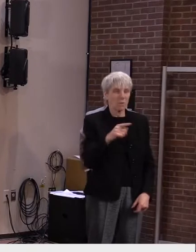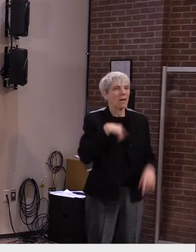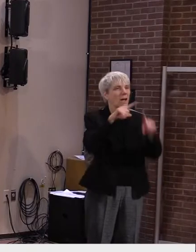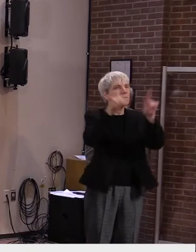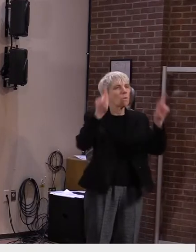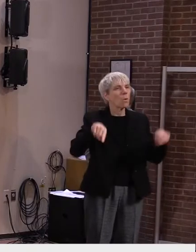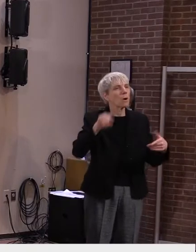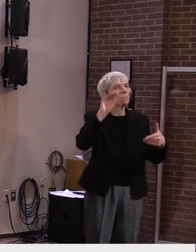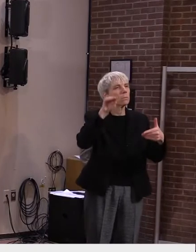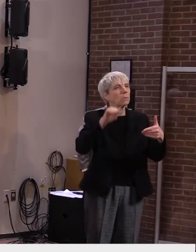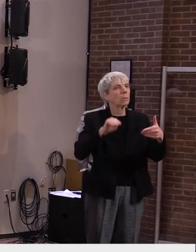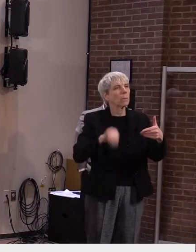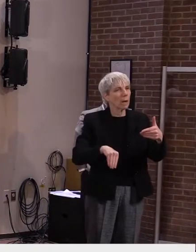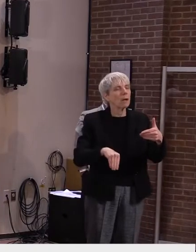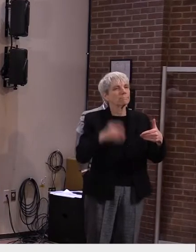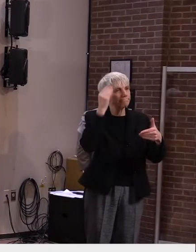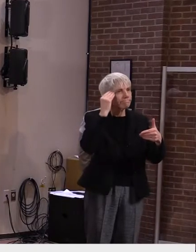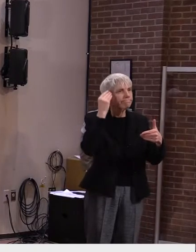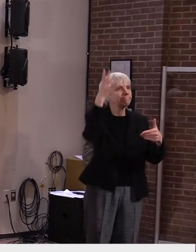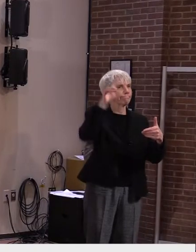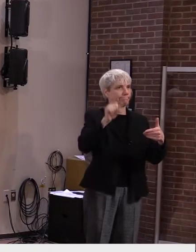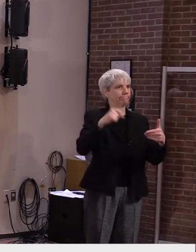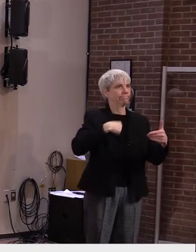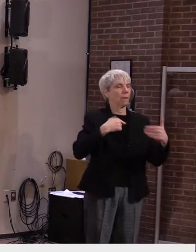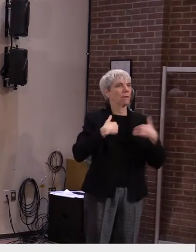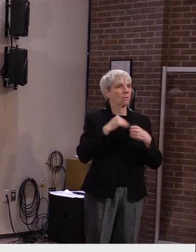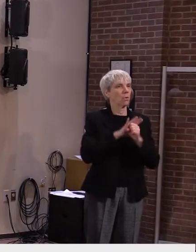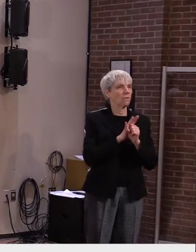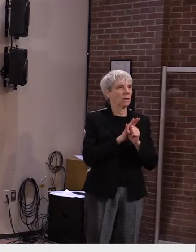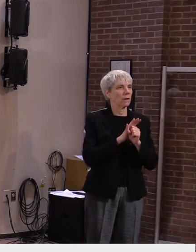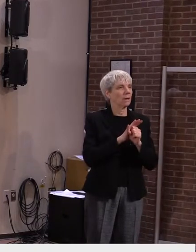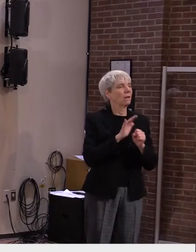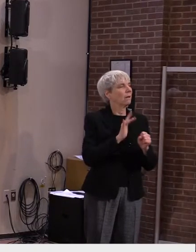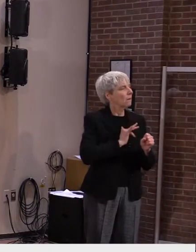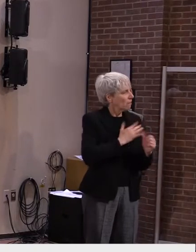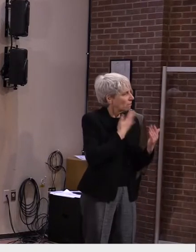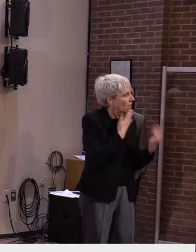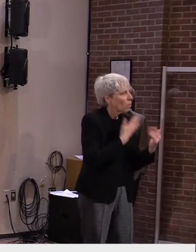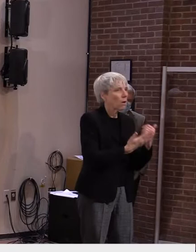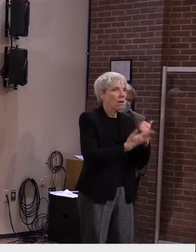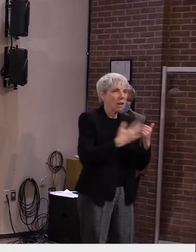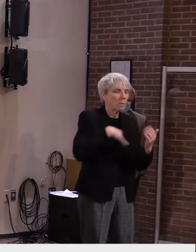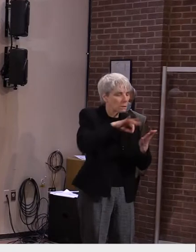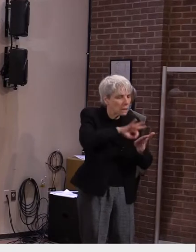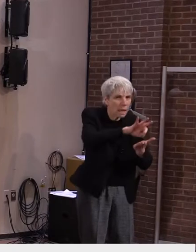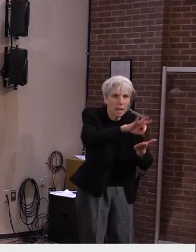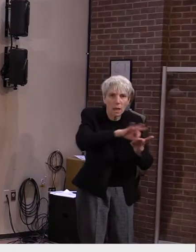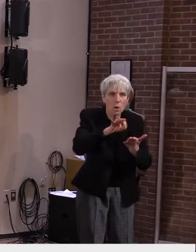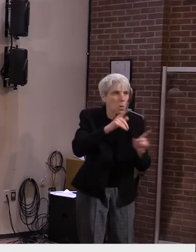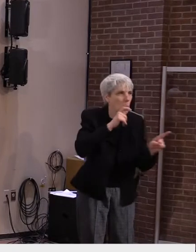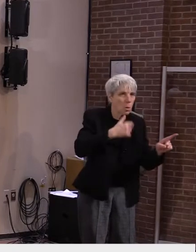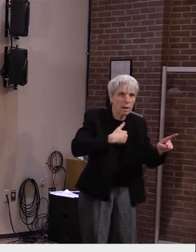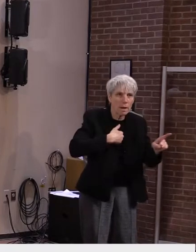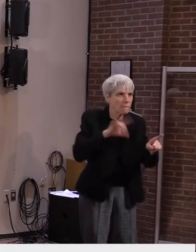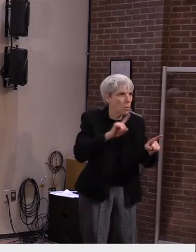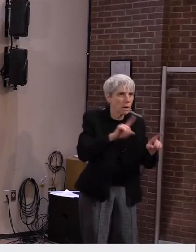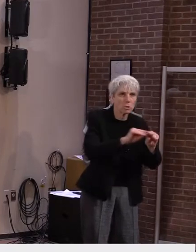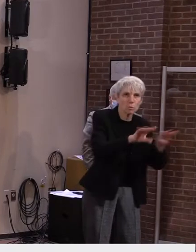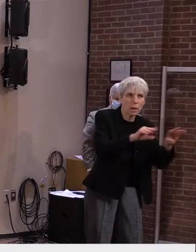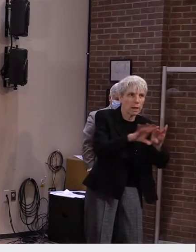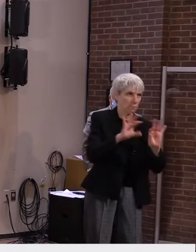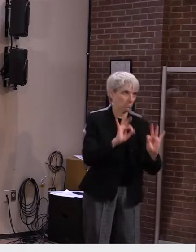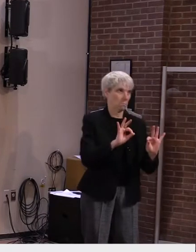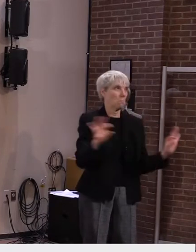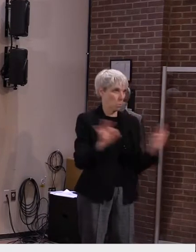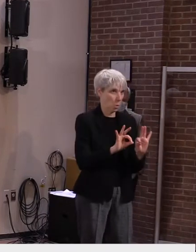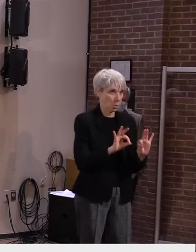us understand how many Vermonters are being tested and how the virus is spreading in our communities. And don't